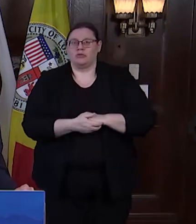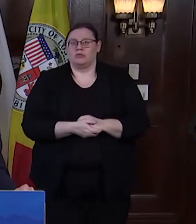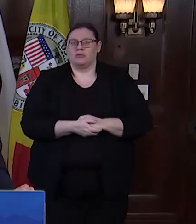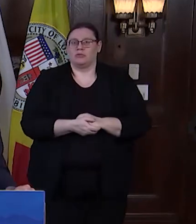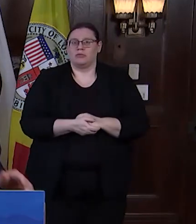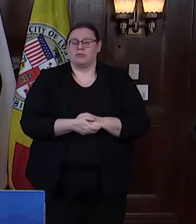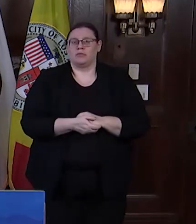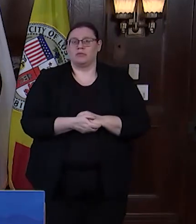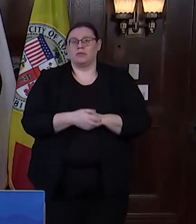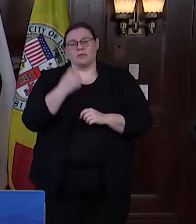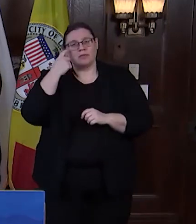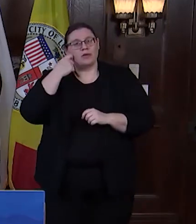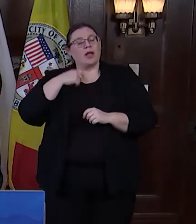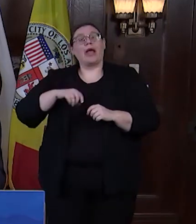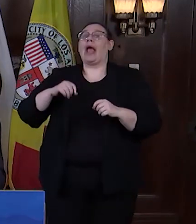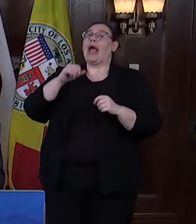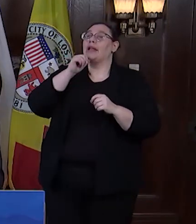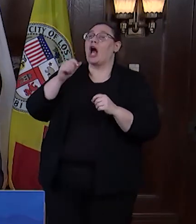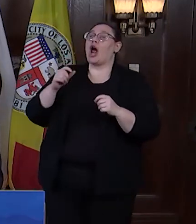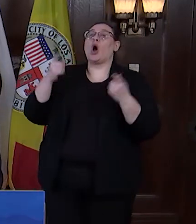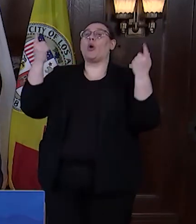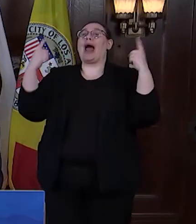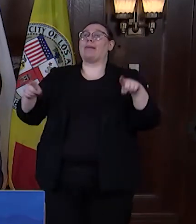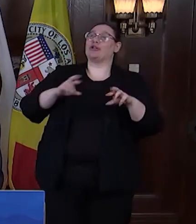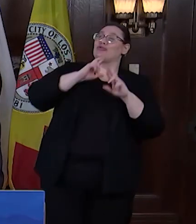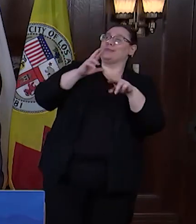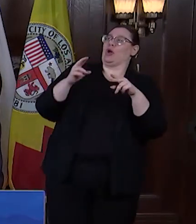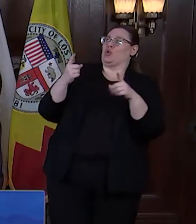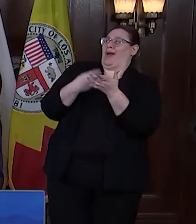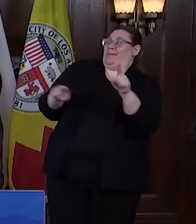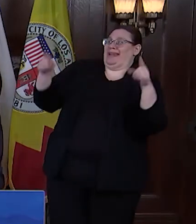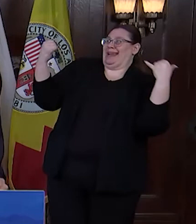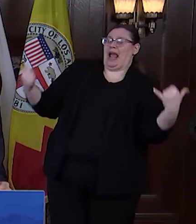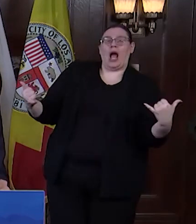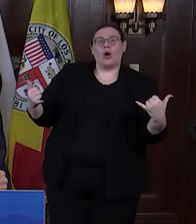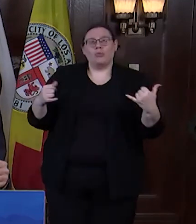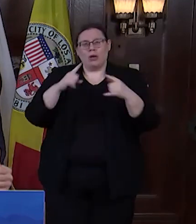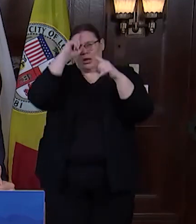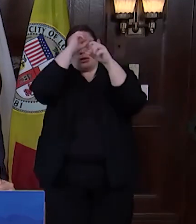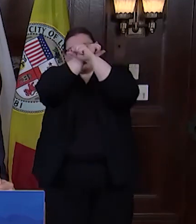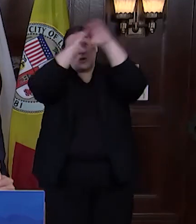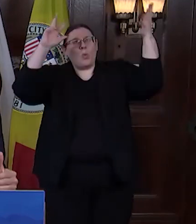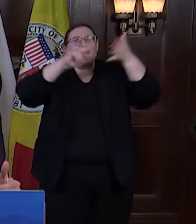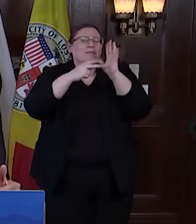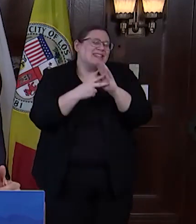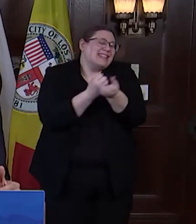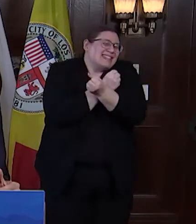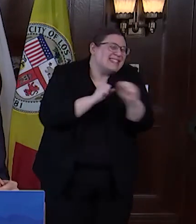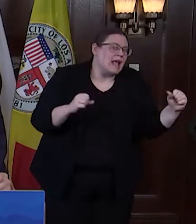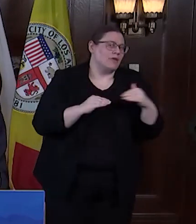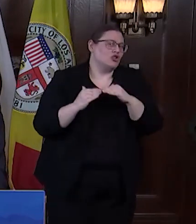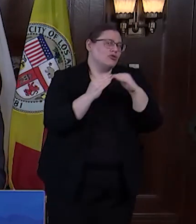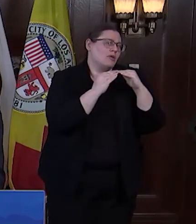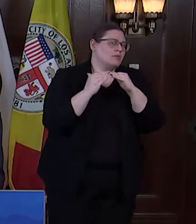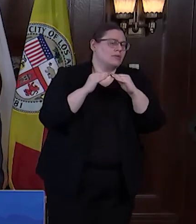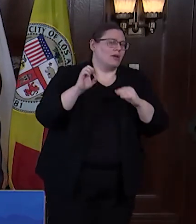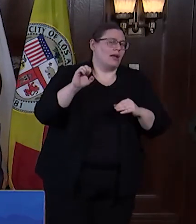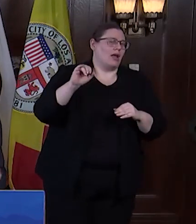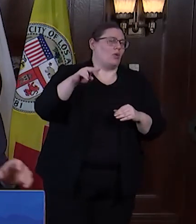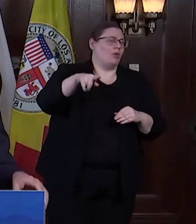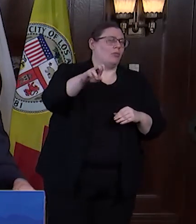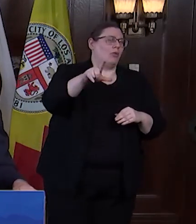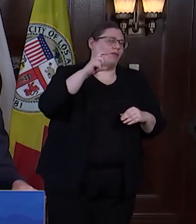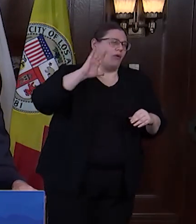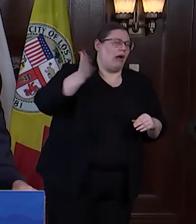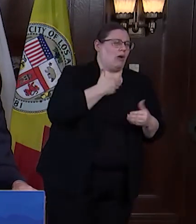that we don't respond just to the urgent needs of our times, but reimagine what it means for our city to be safe and just and equitable. Los Angeles